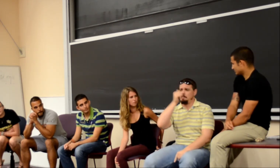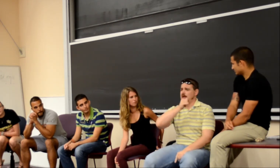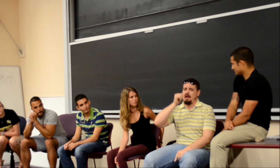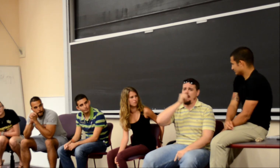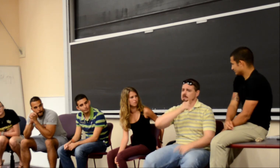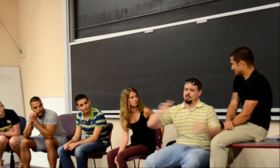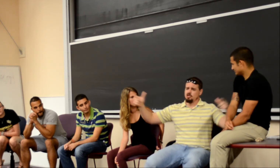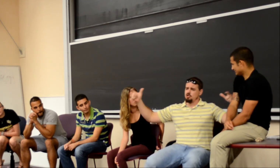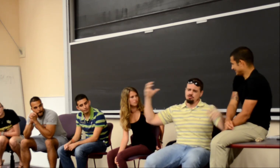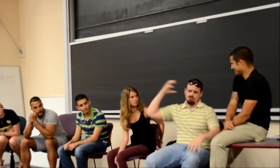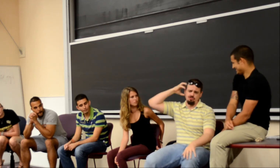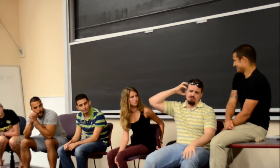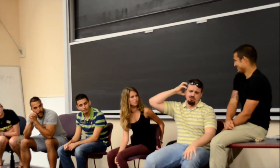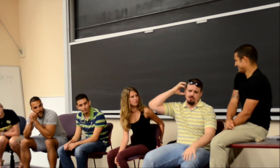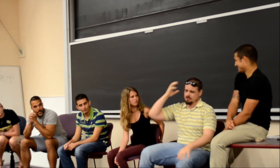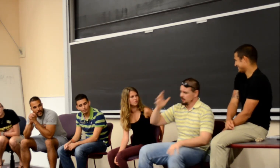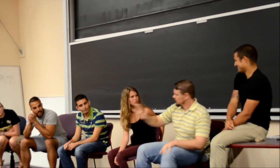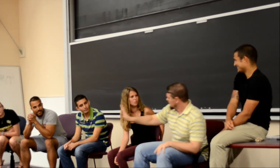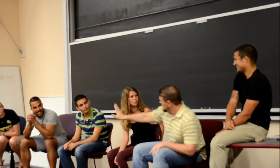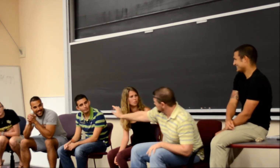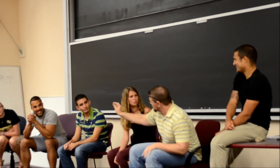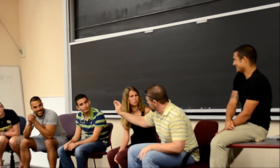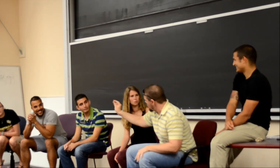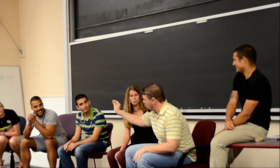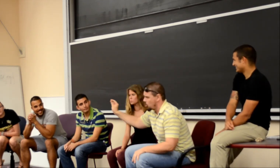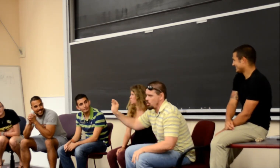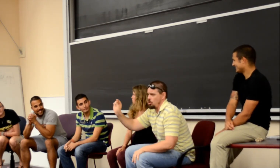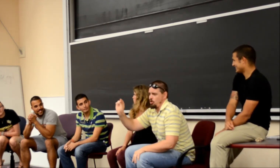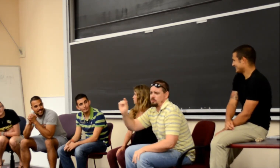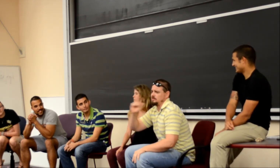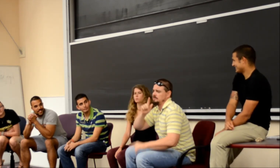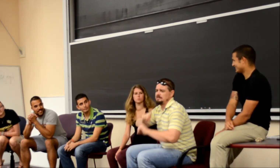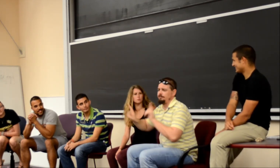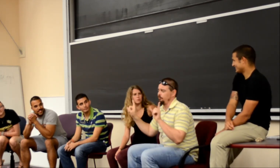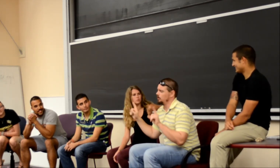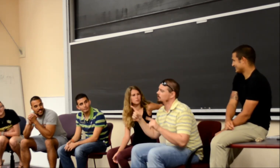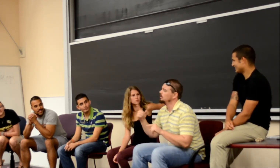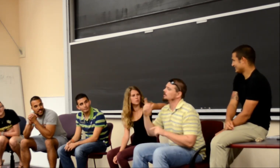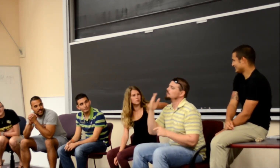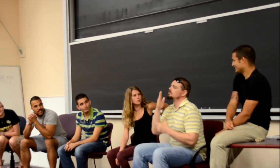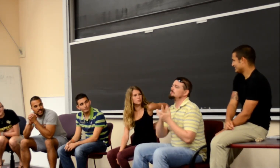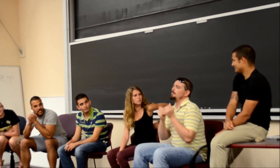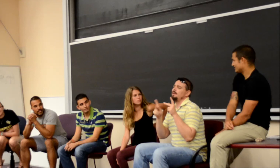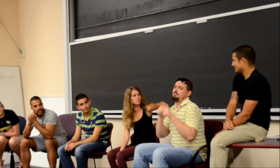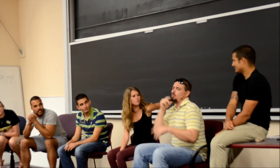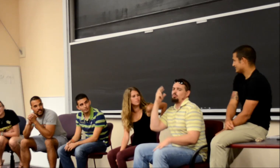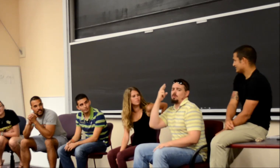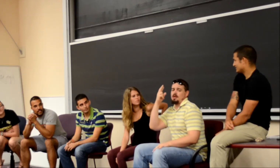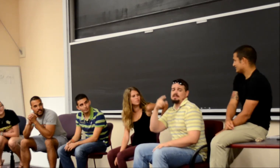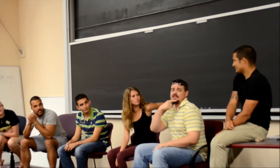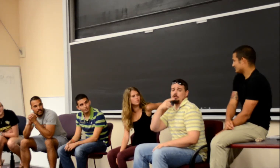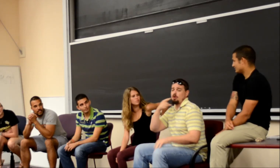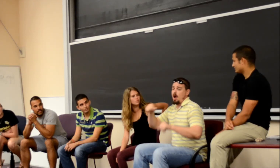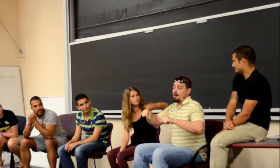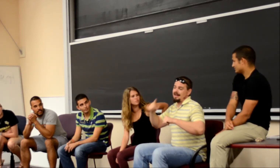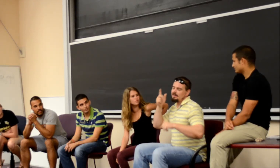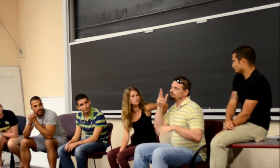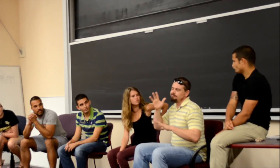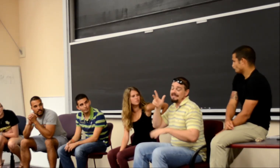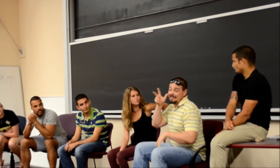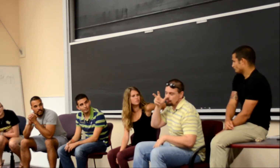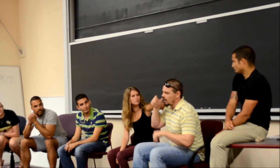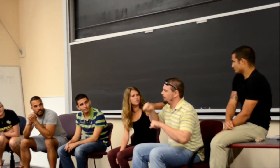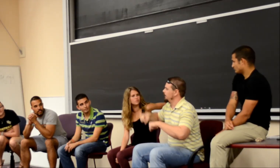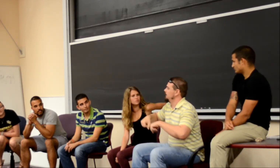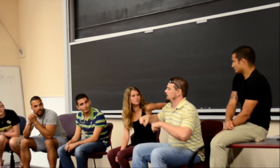hearing aid is big. Some have, it's like this big old thing. His is really small. So some people don't